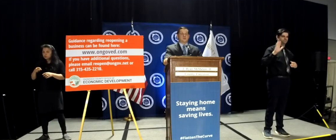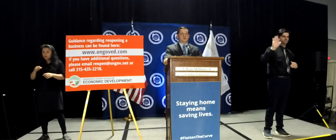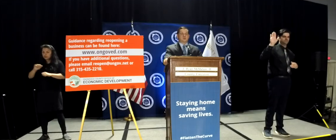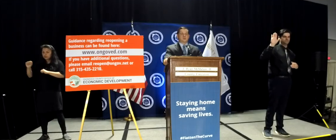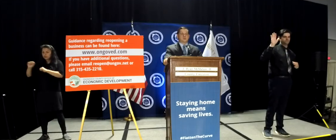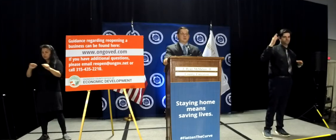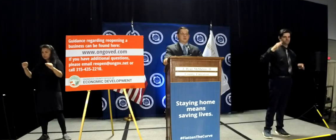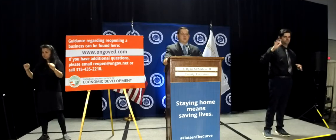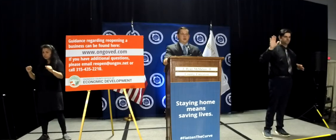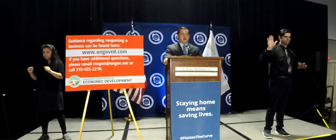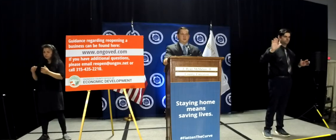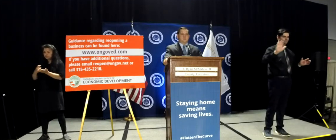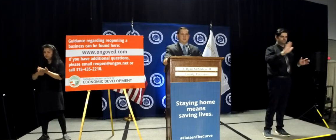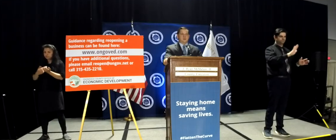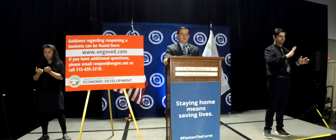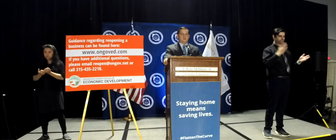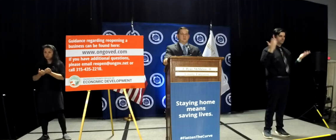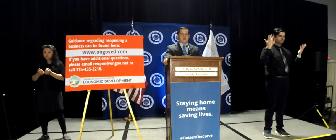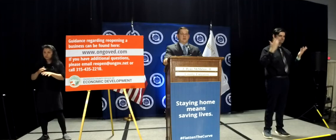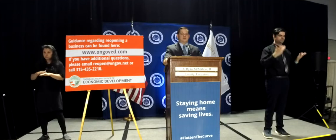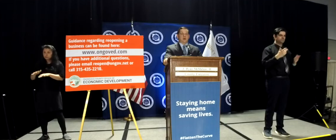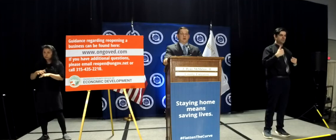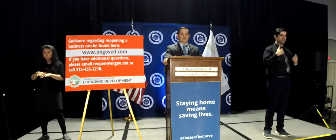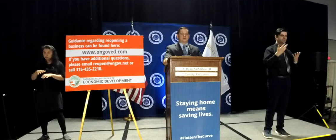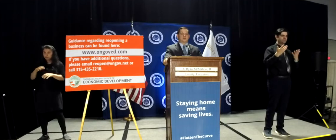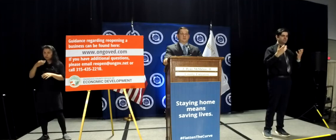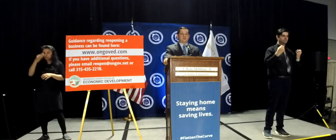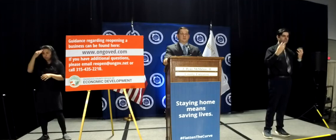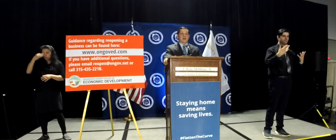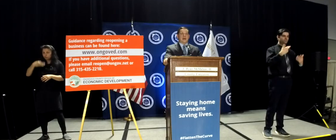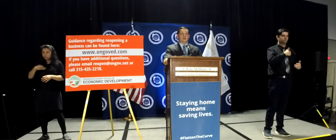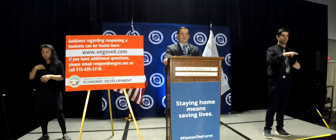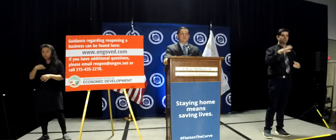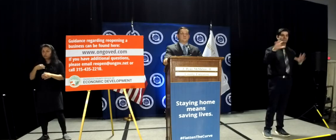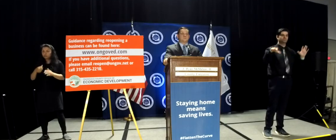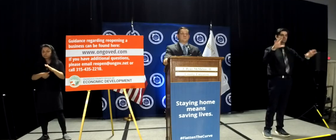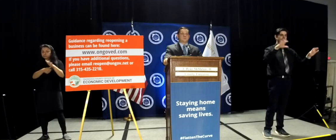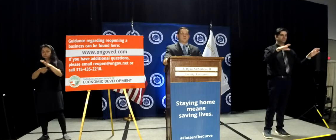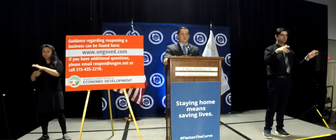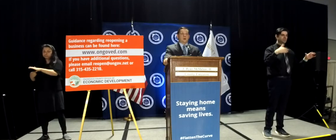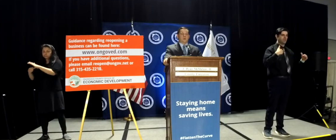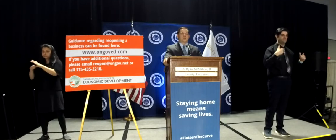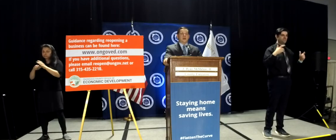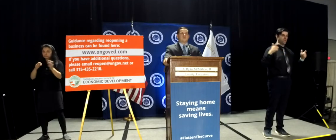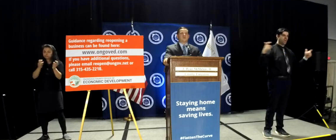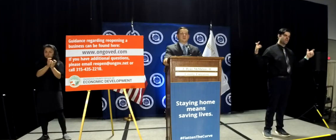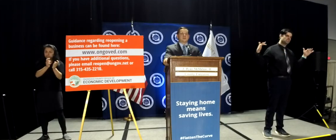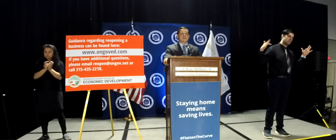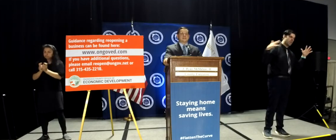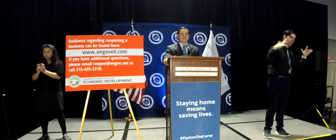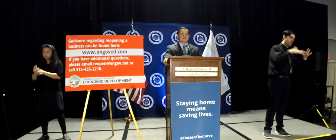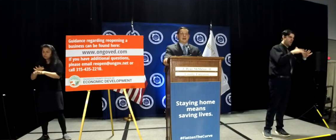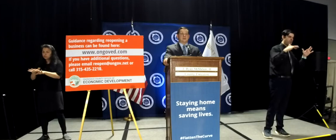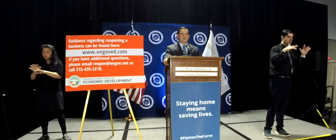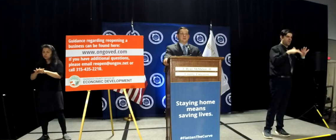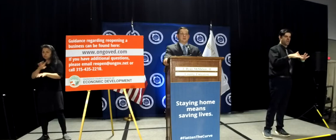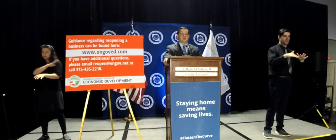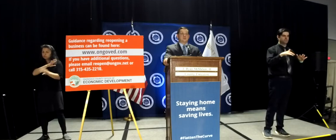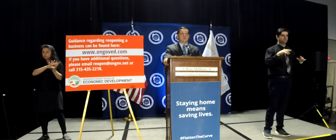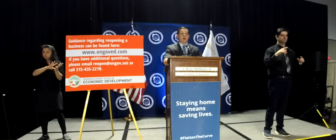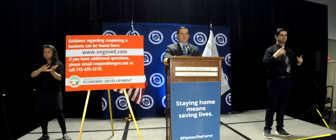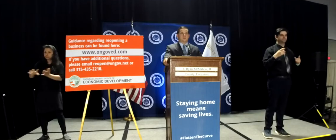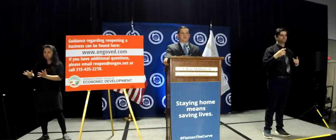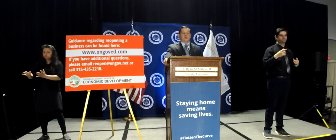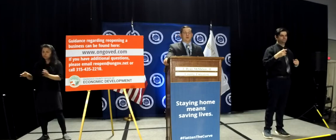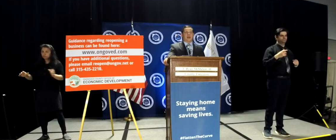religious institutions, and having large gatherings where you can't physically distance is not